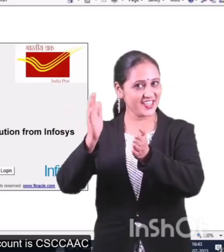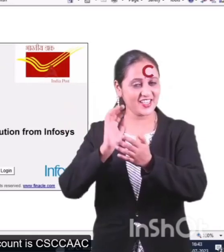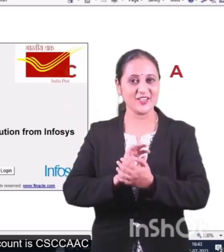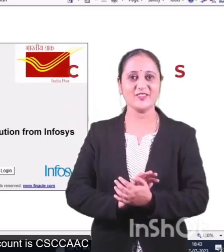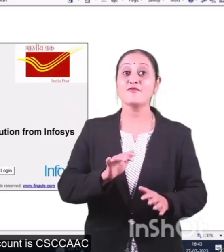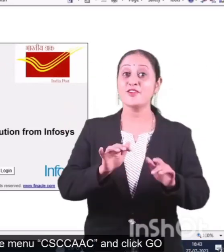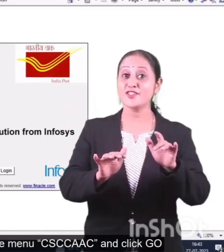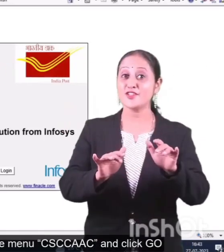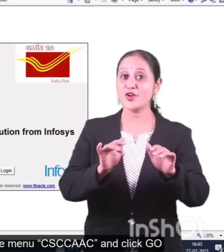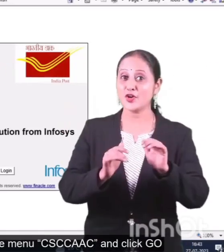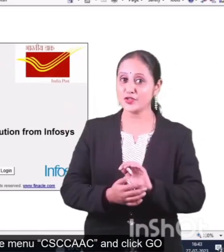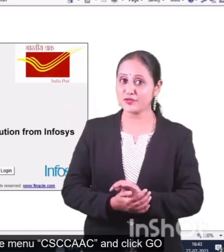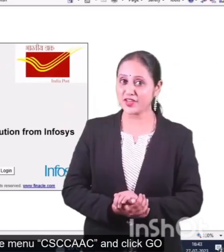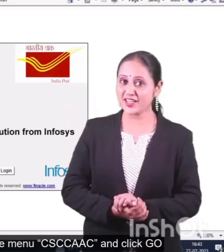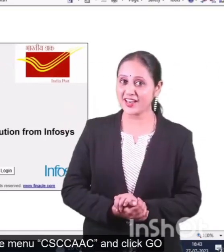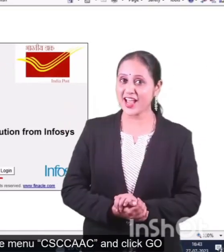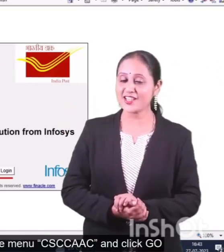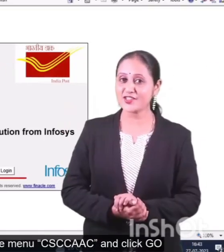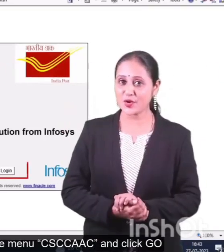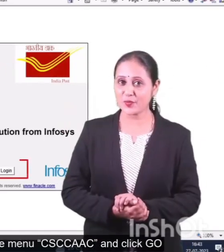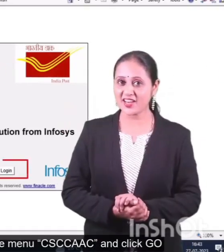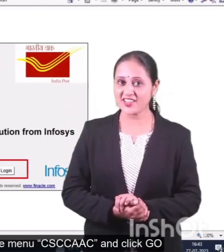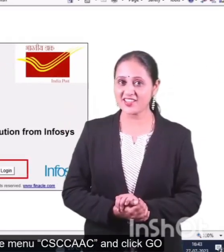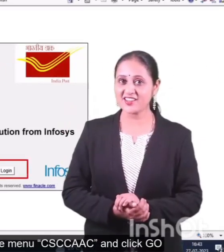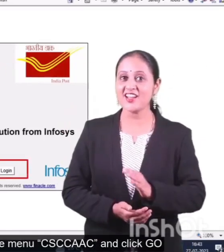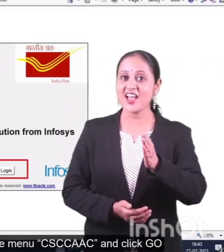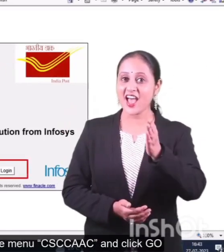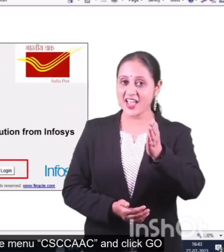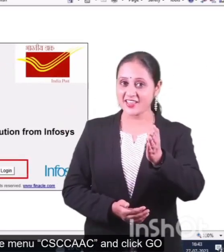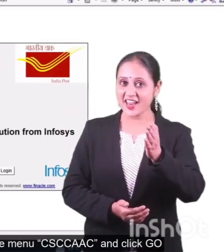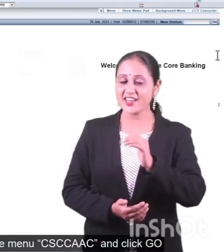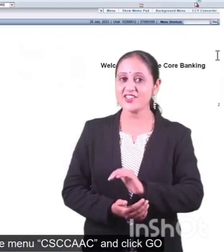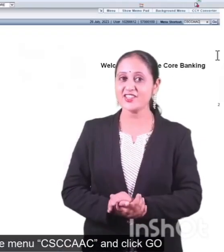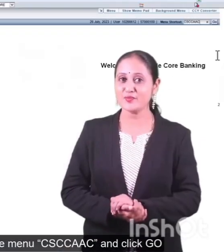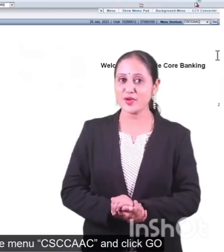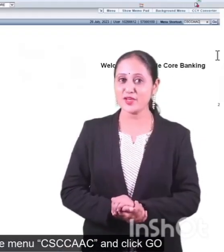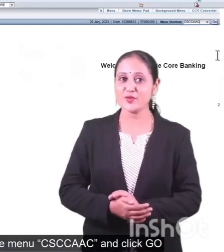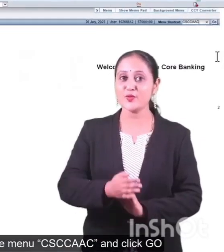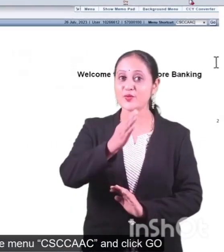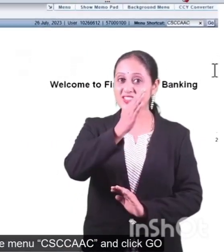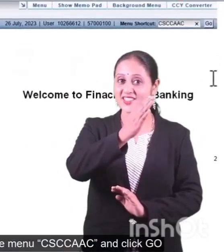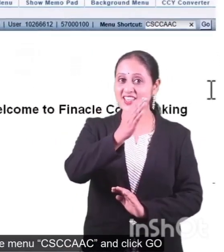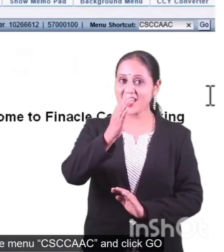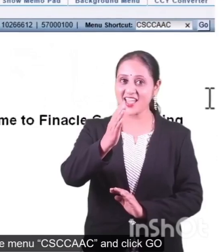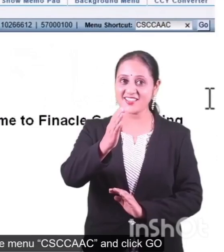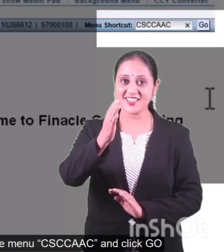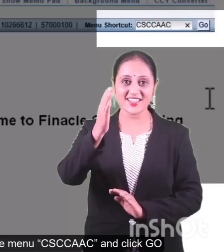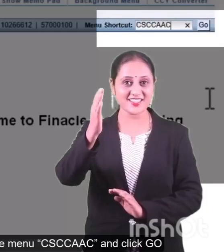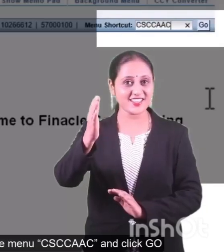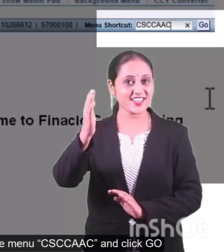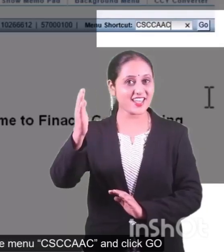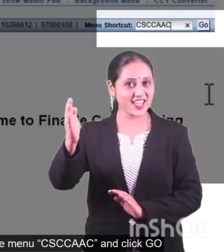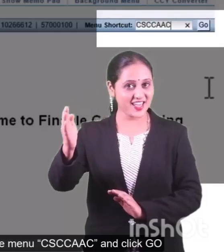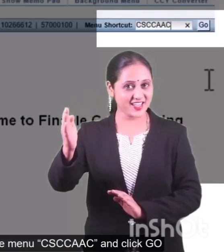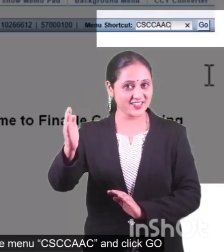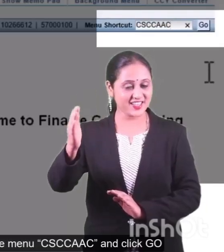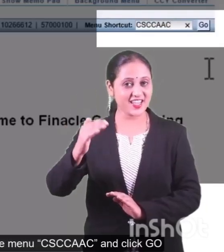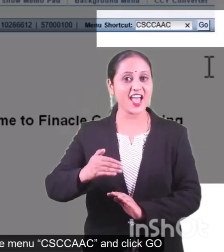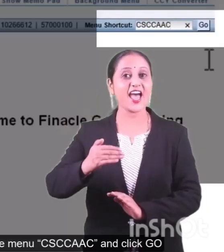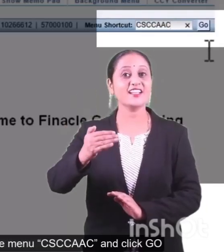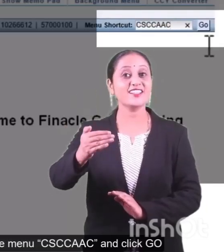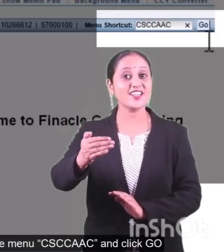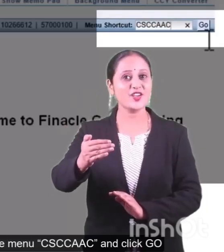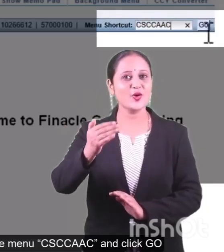CSC CAAC. First, log on to Finacle as operator and enter the menu